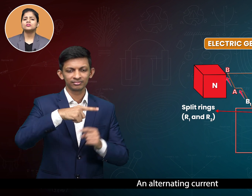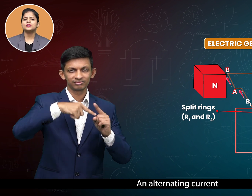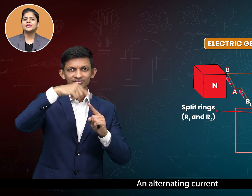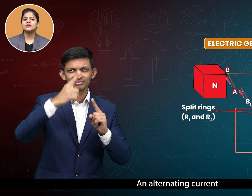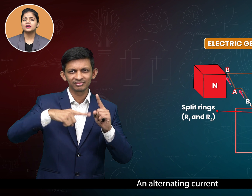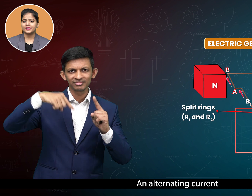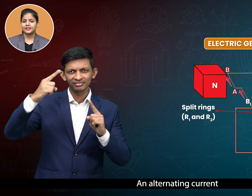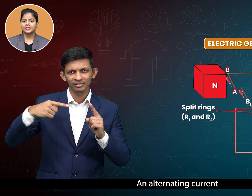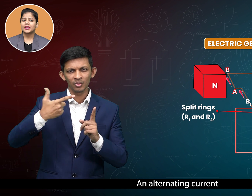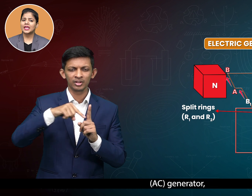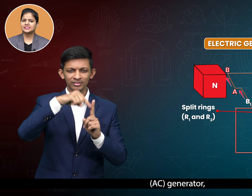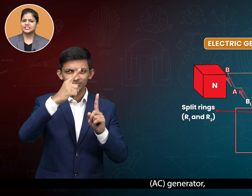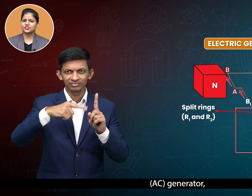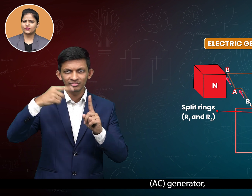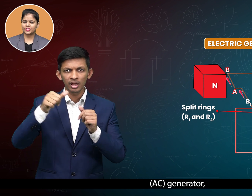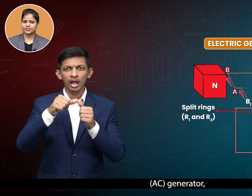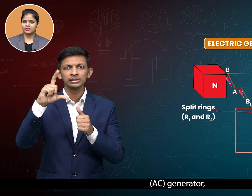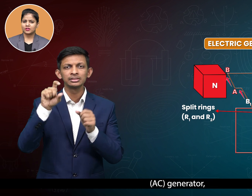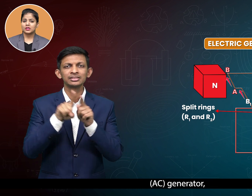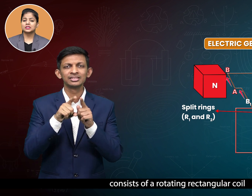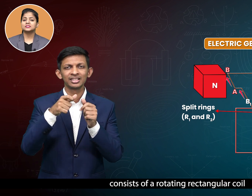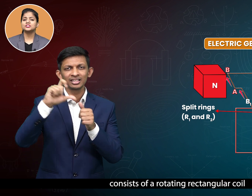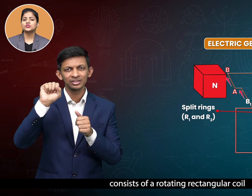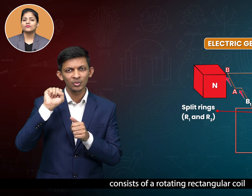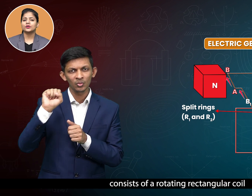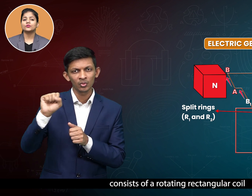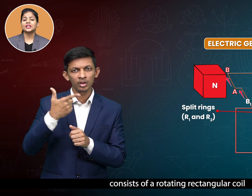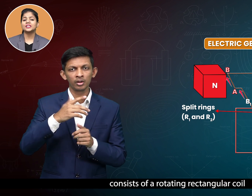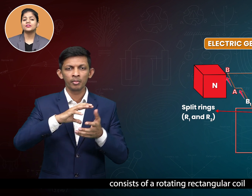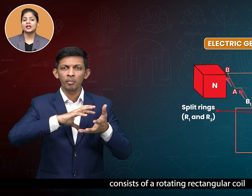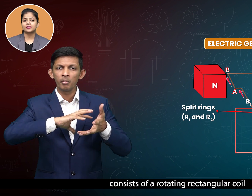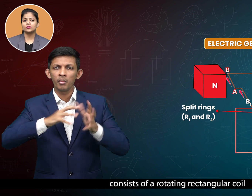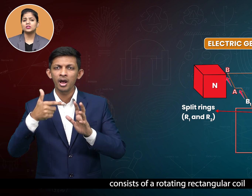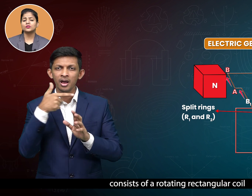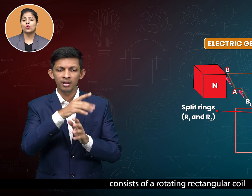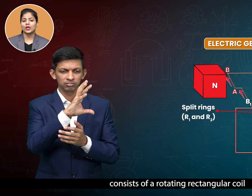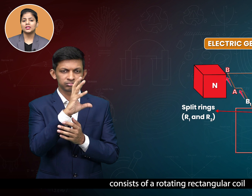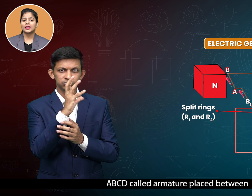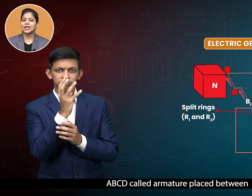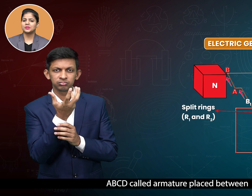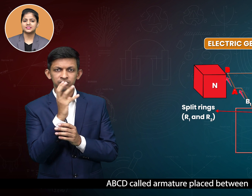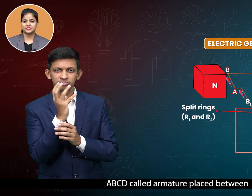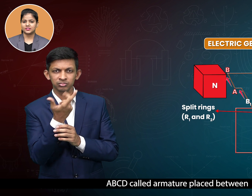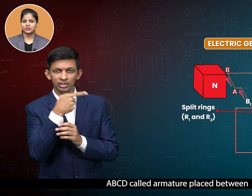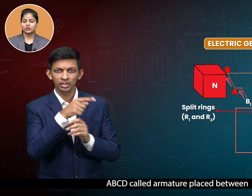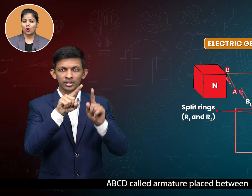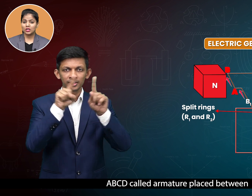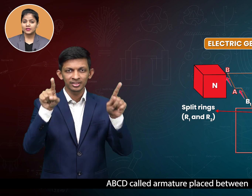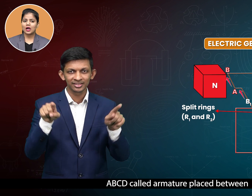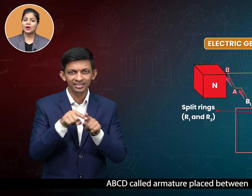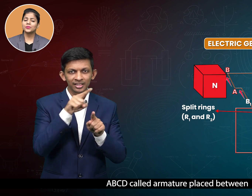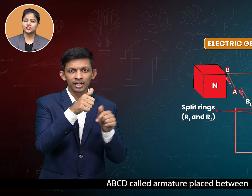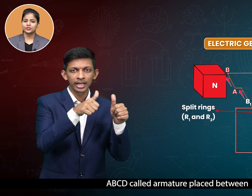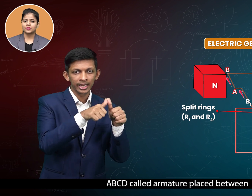An alternating current AC generator consists of a rotating rectangular coil ABCD